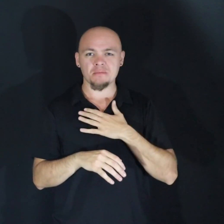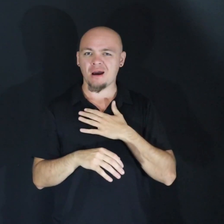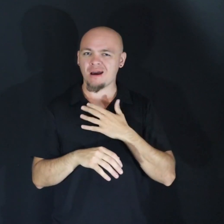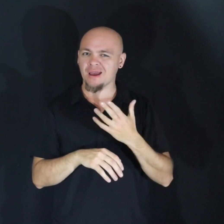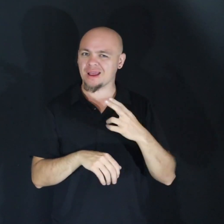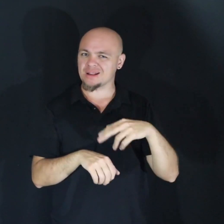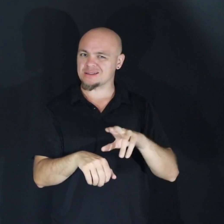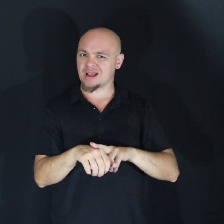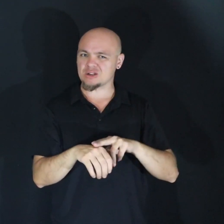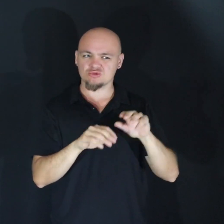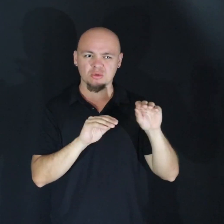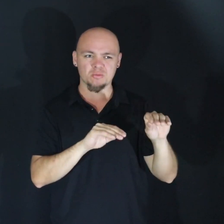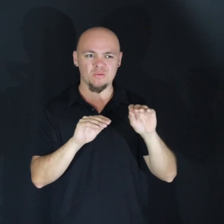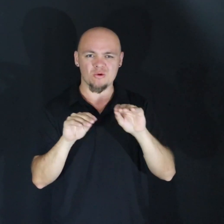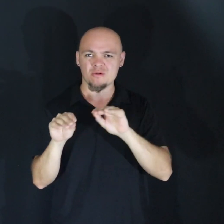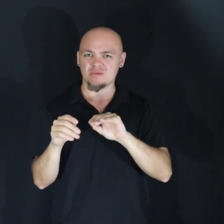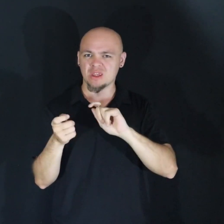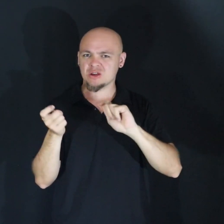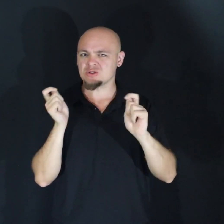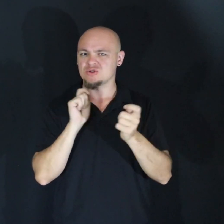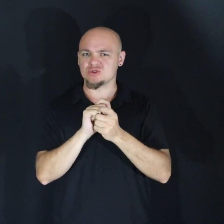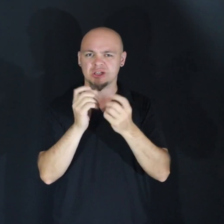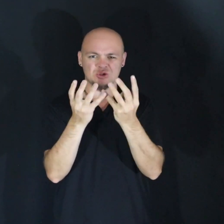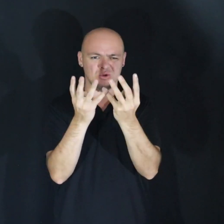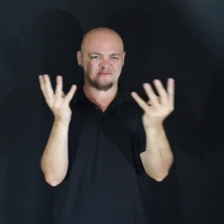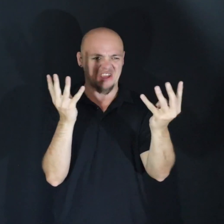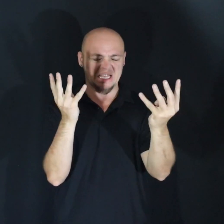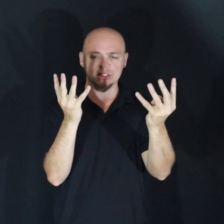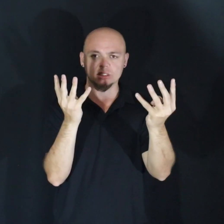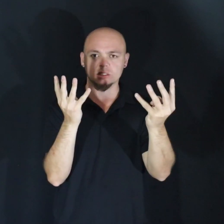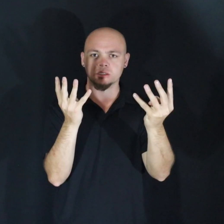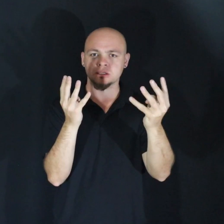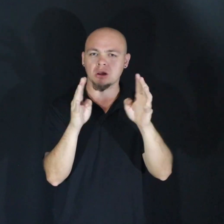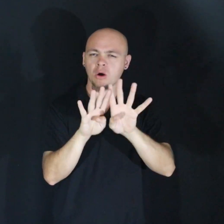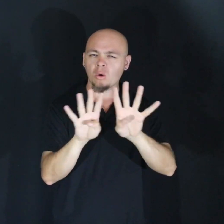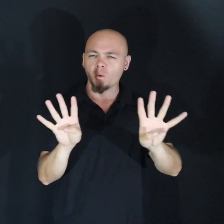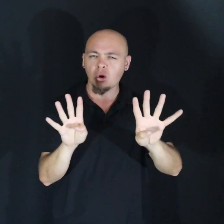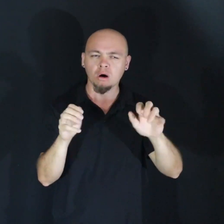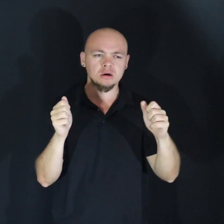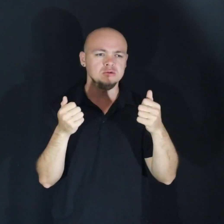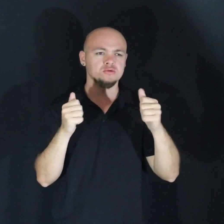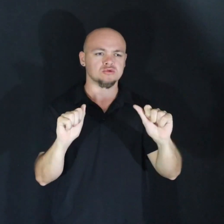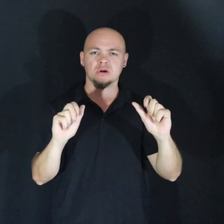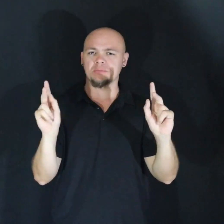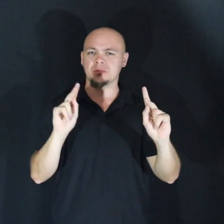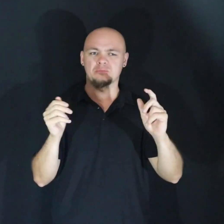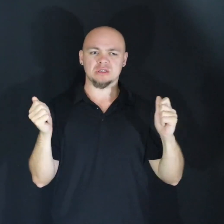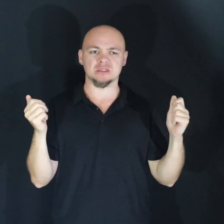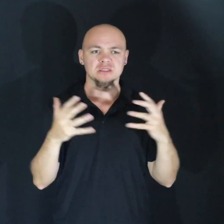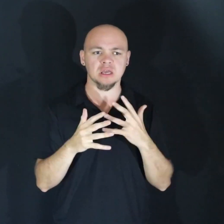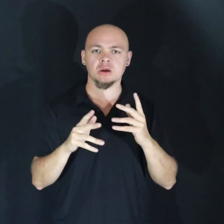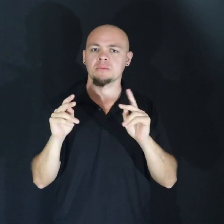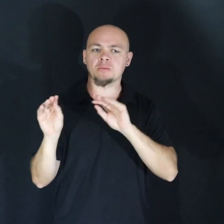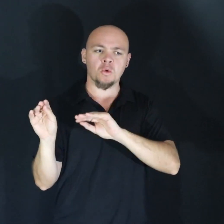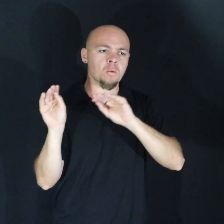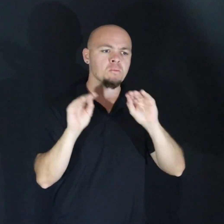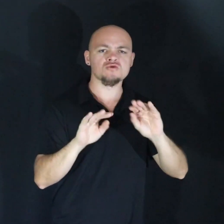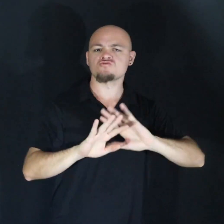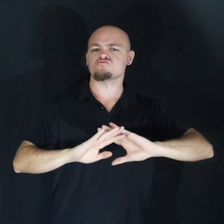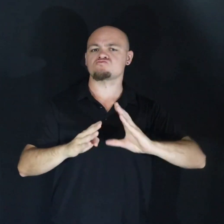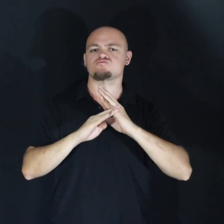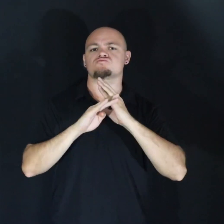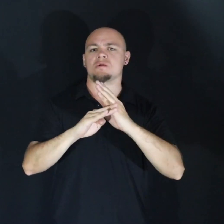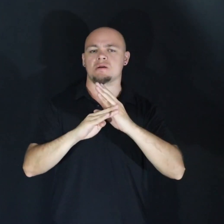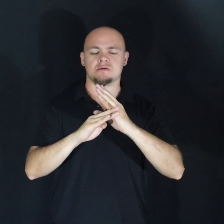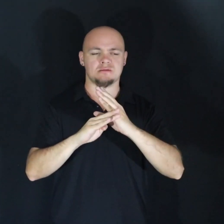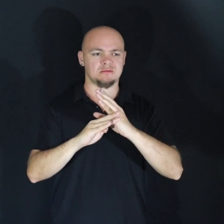nature transformed into a fence, a wall to scare, block lives from moving, as